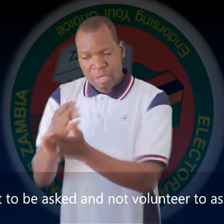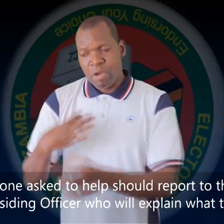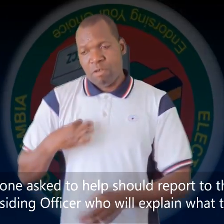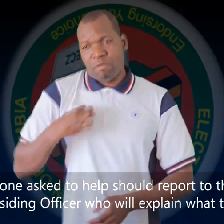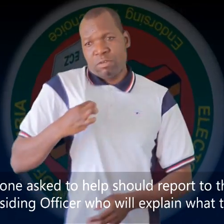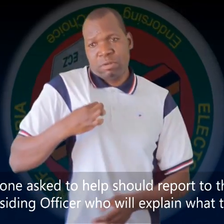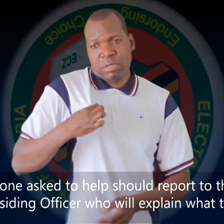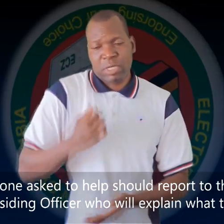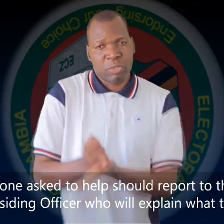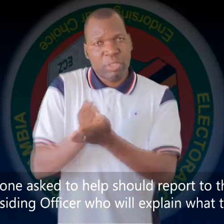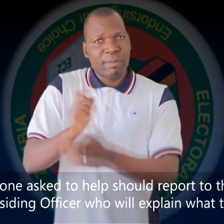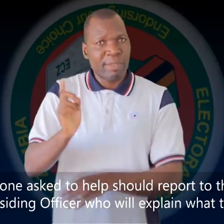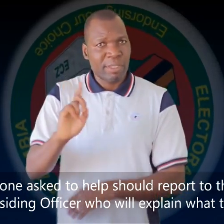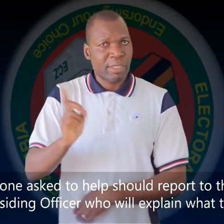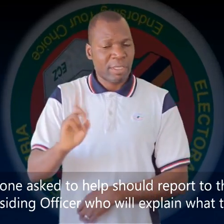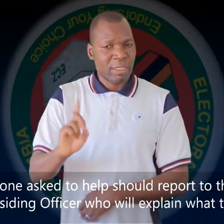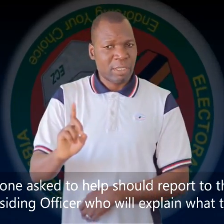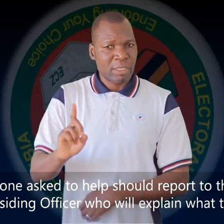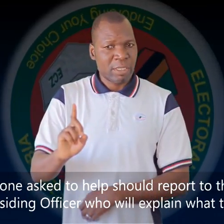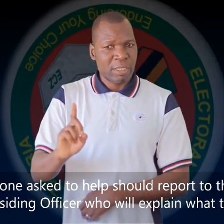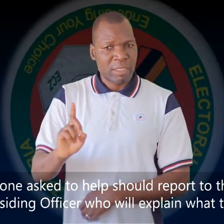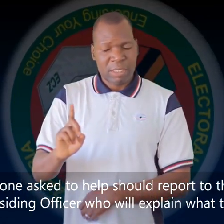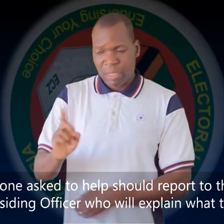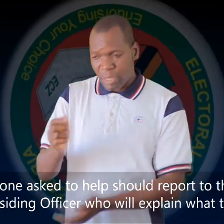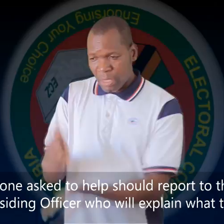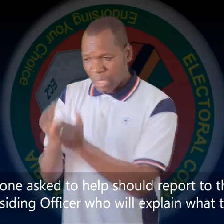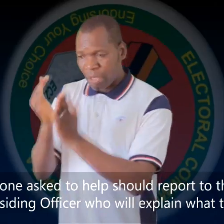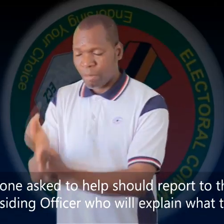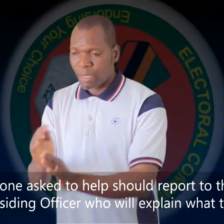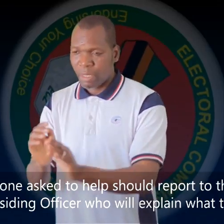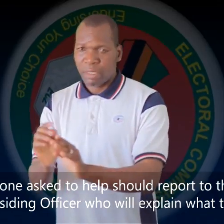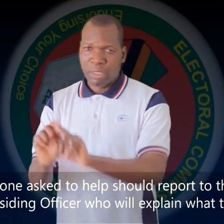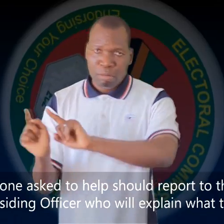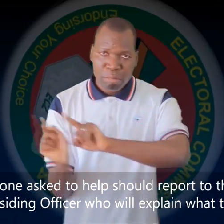Anyone asked to help should report to the presiding officer, who will explain what to do.